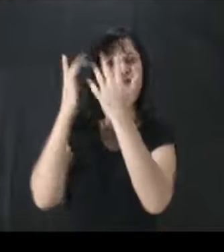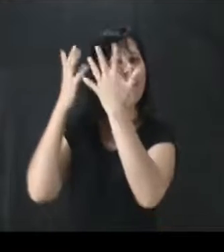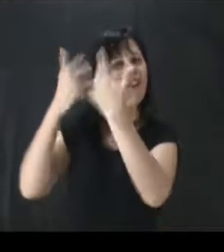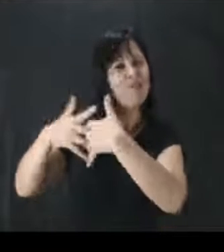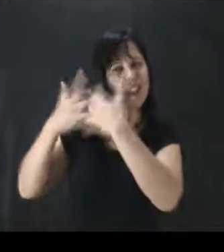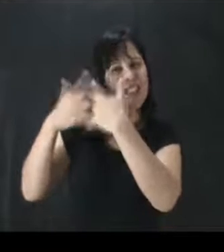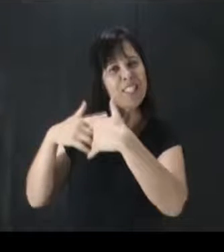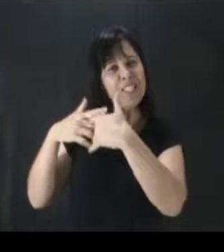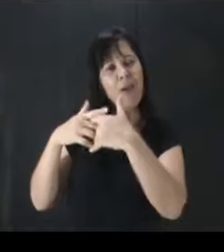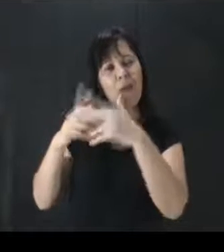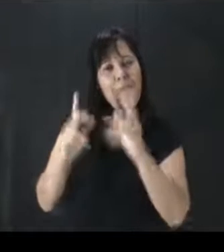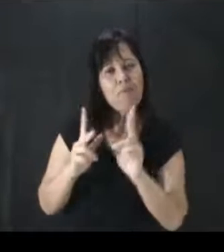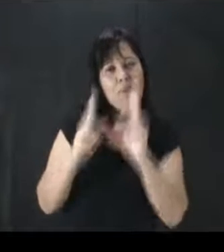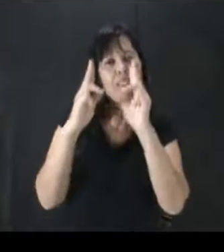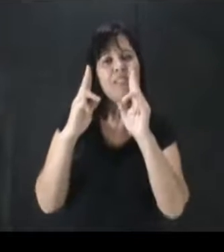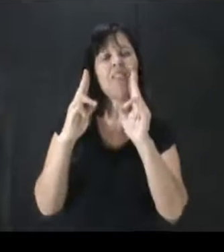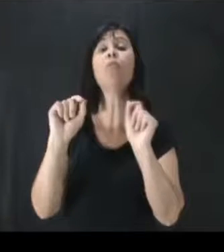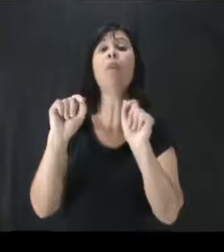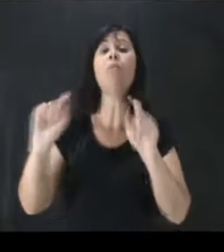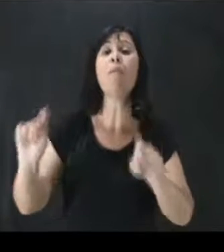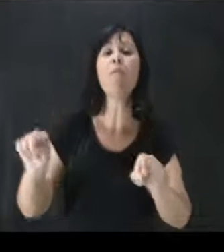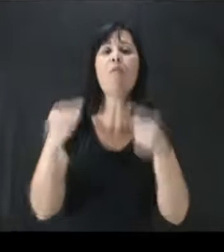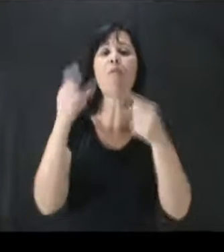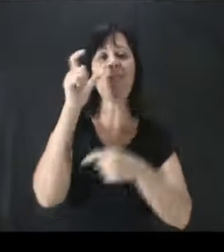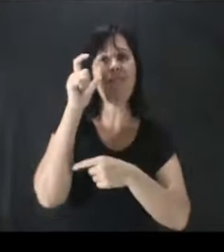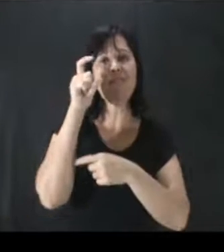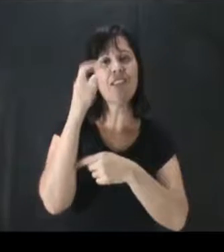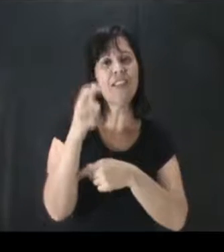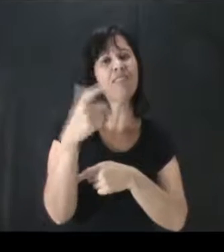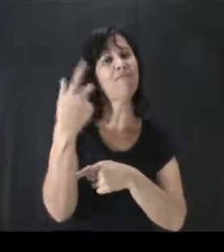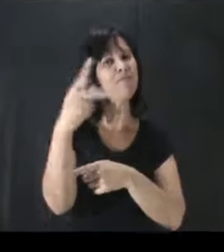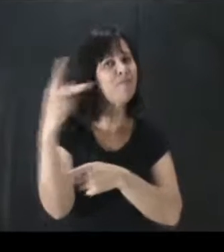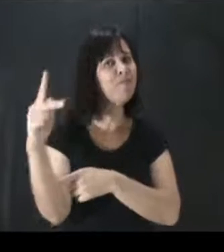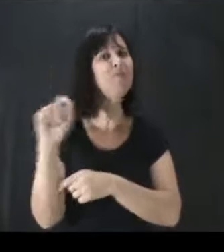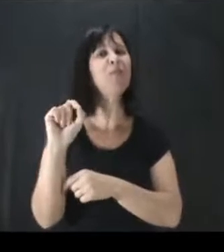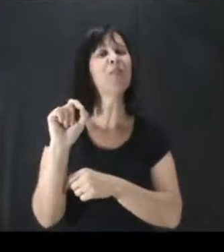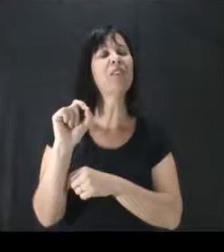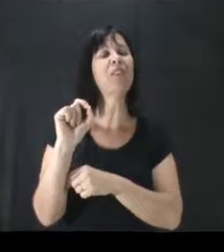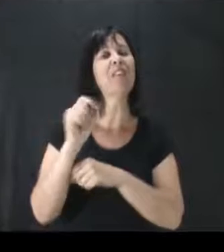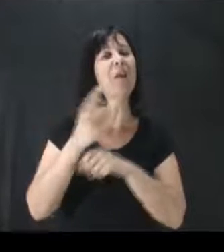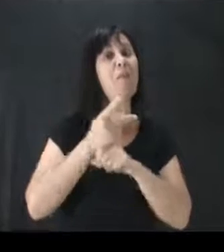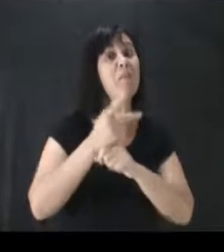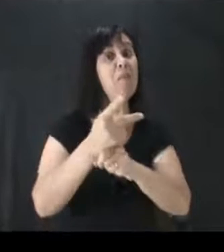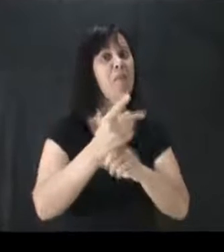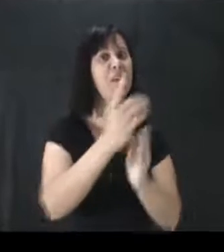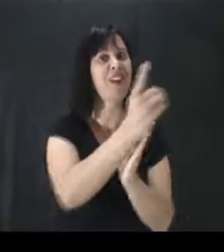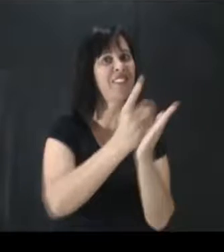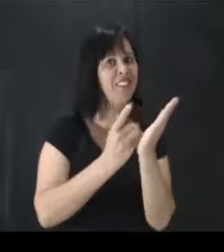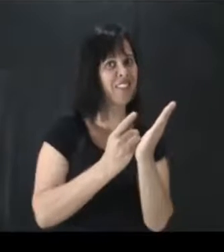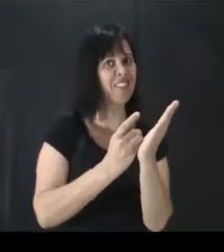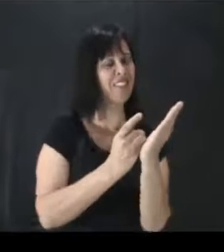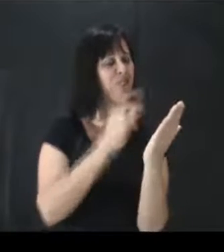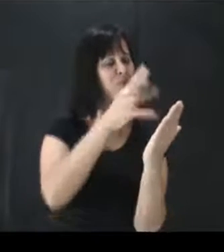brief presentation with part of the discussions to invite you to look for the dissertation that is available online